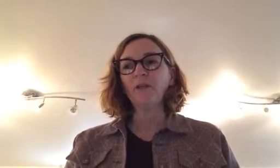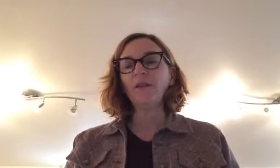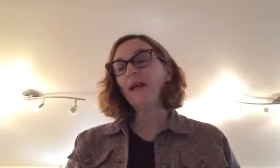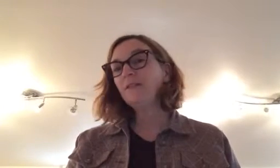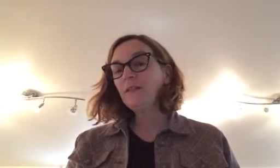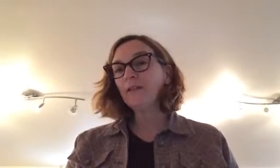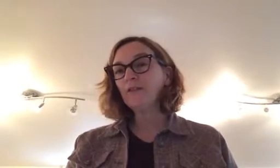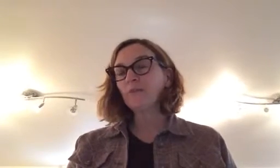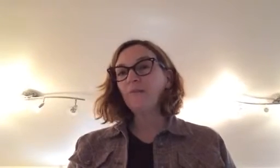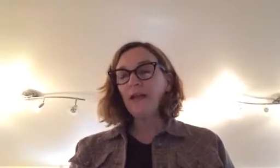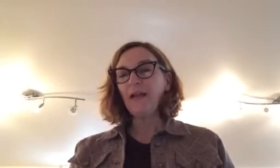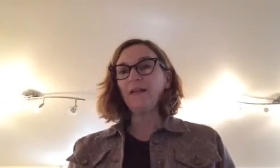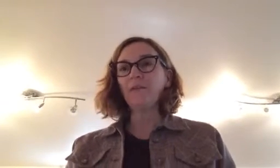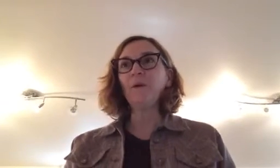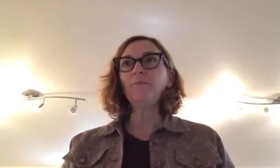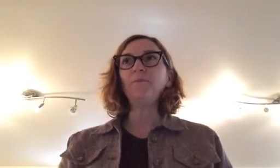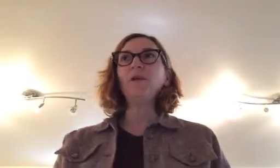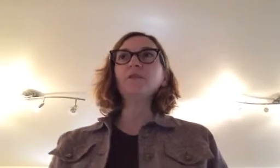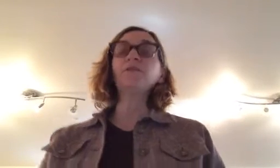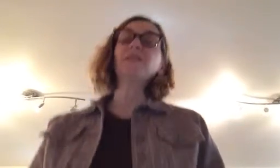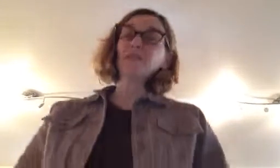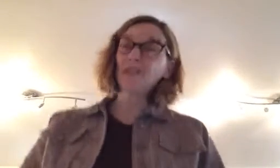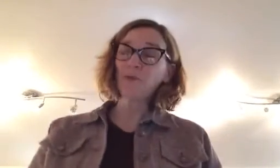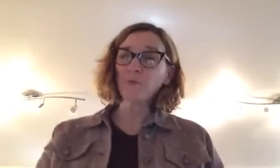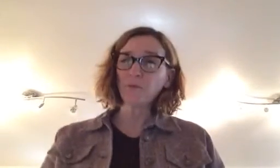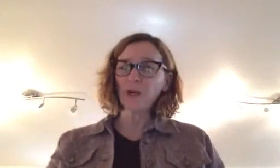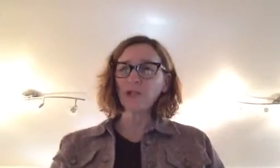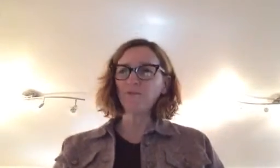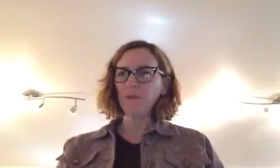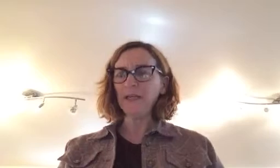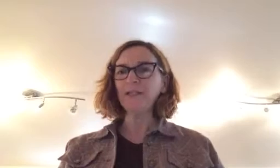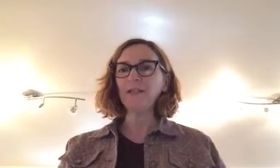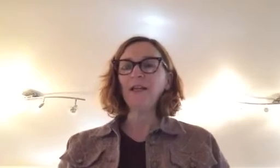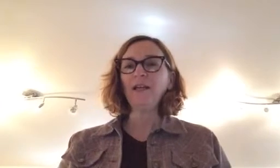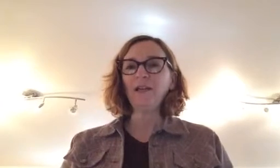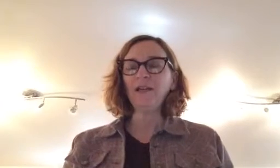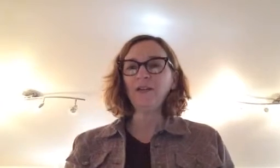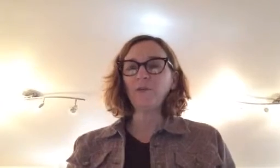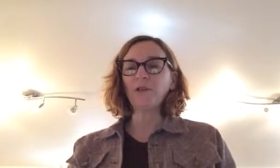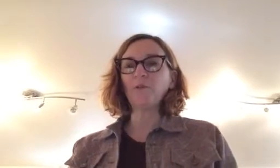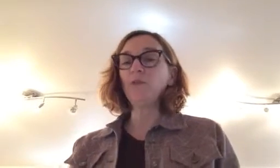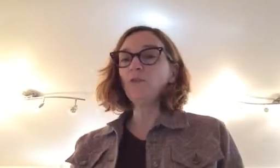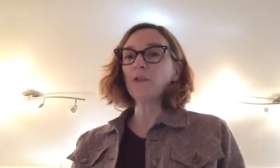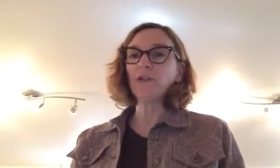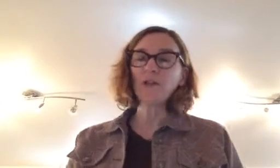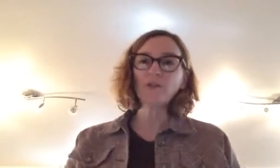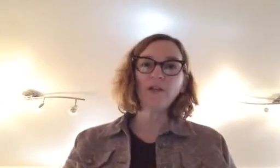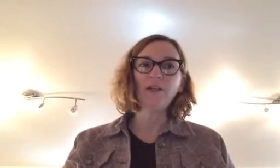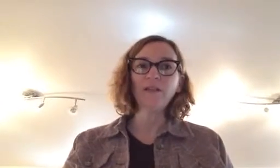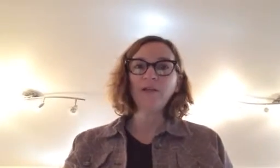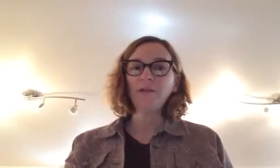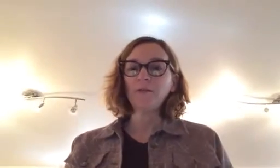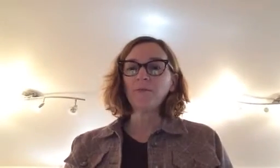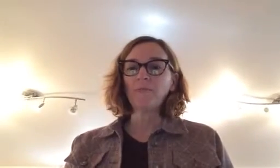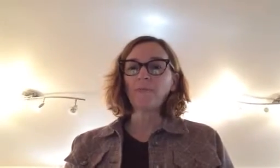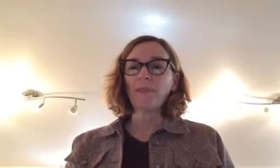The ideas remain, but because of the successful repression of Pitt and the political maneuvering that goes on,